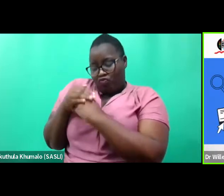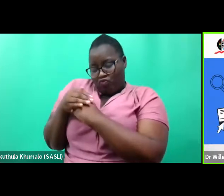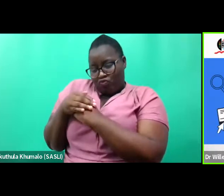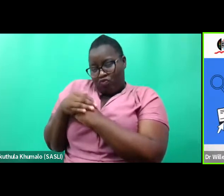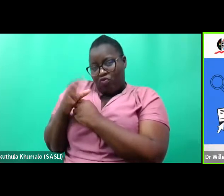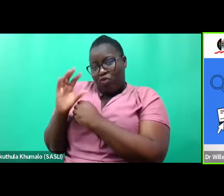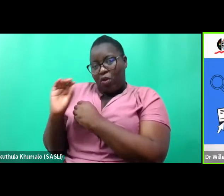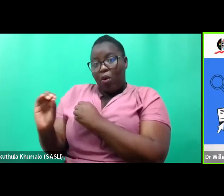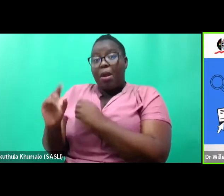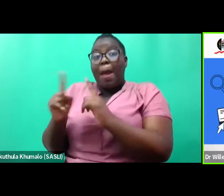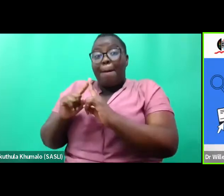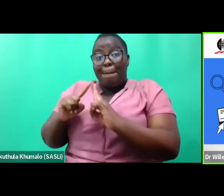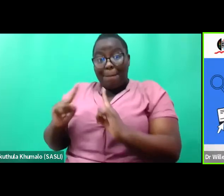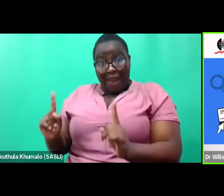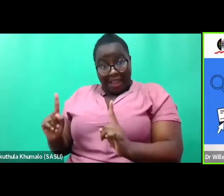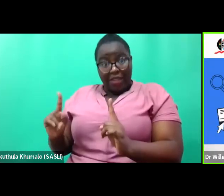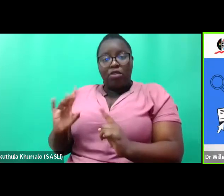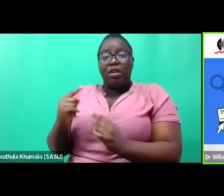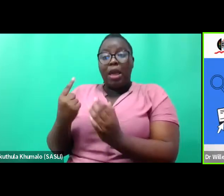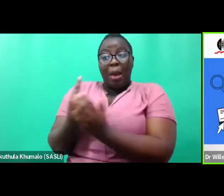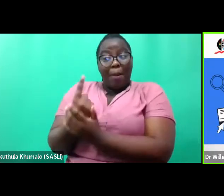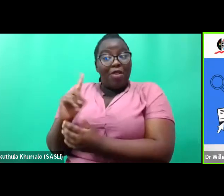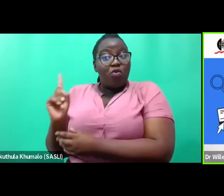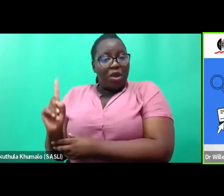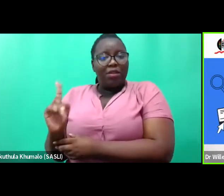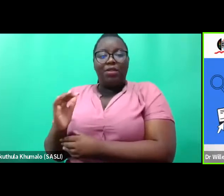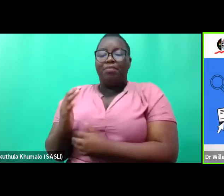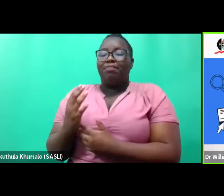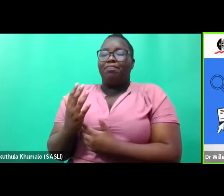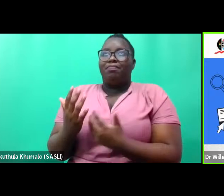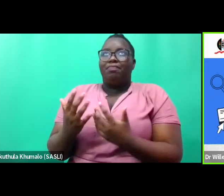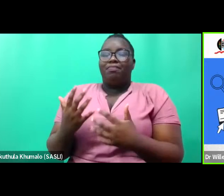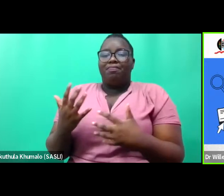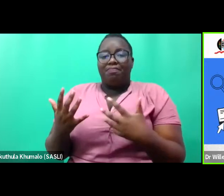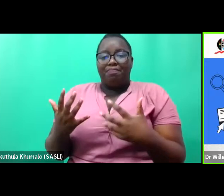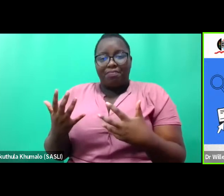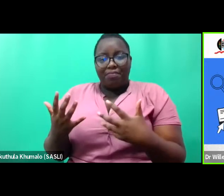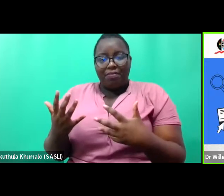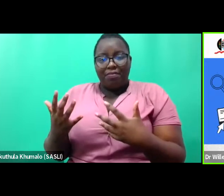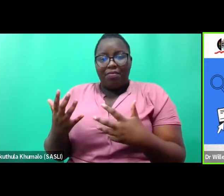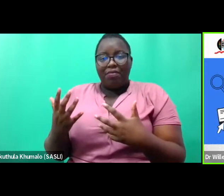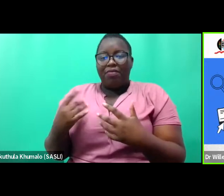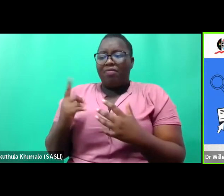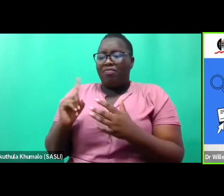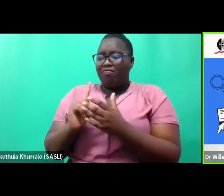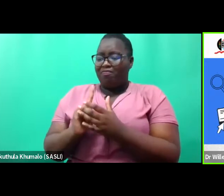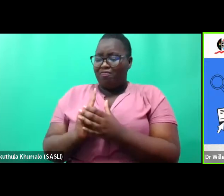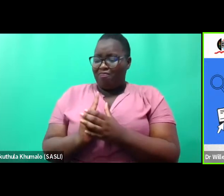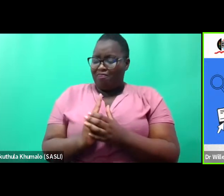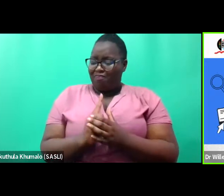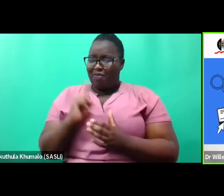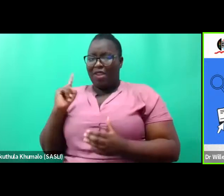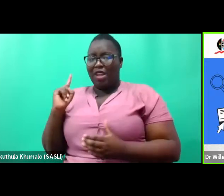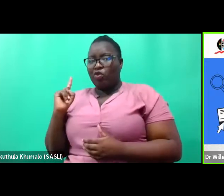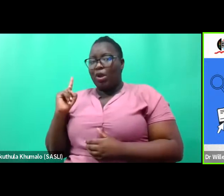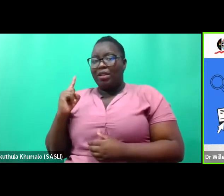But what happens is I get isolated.